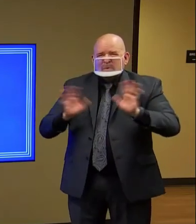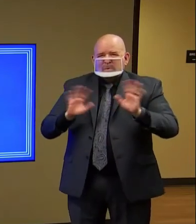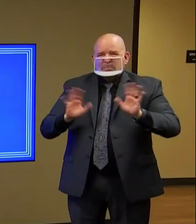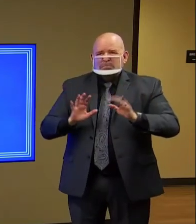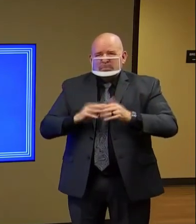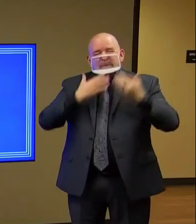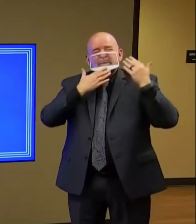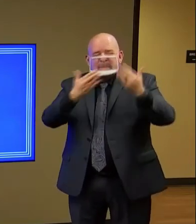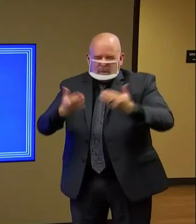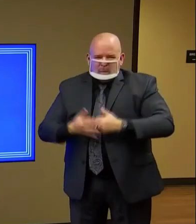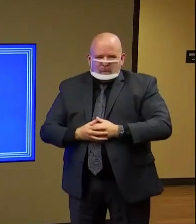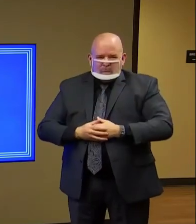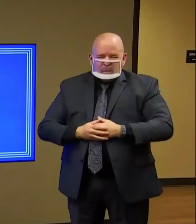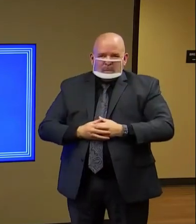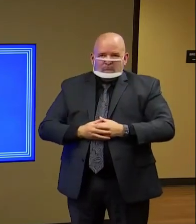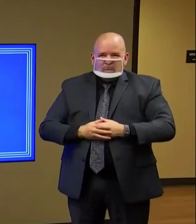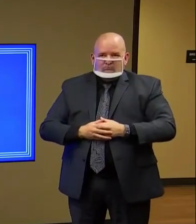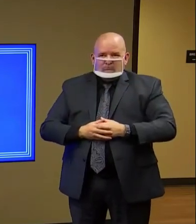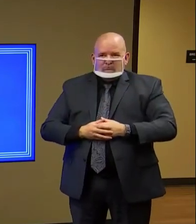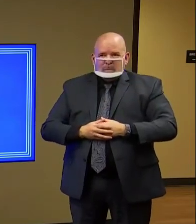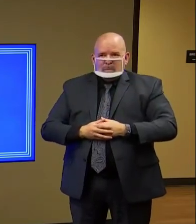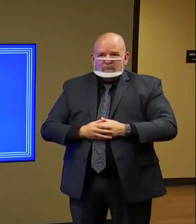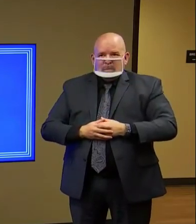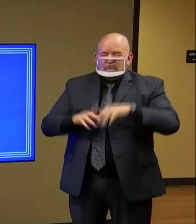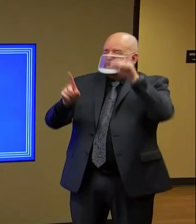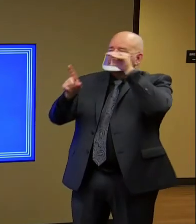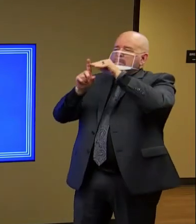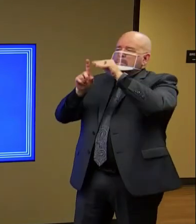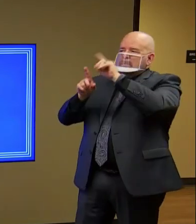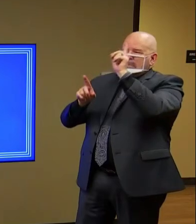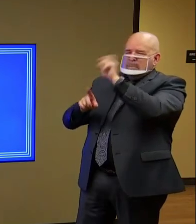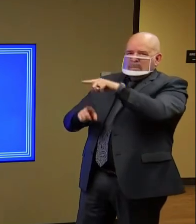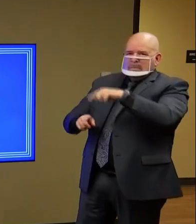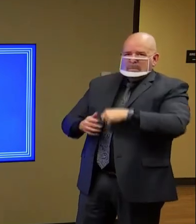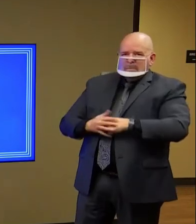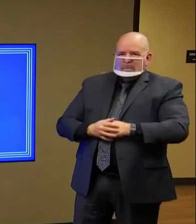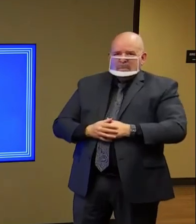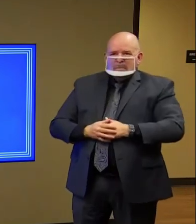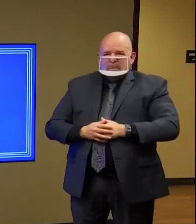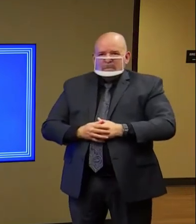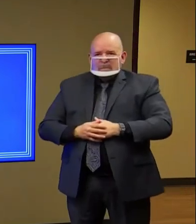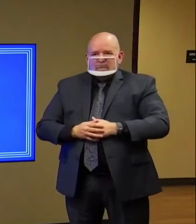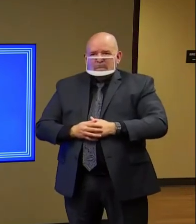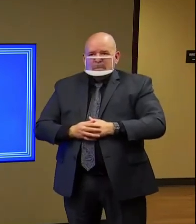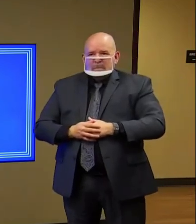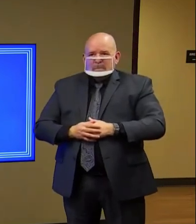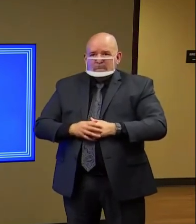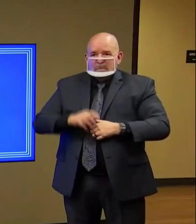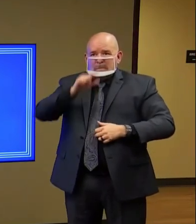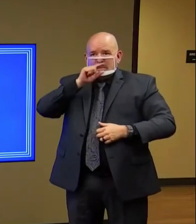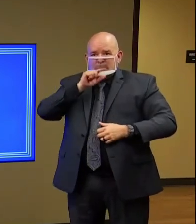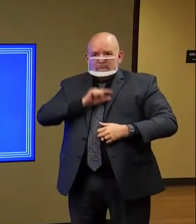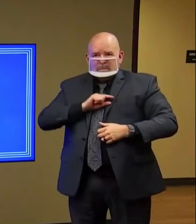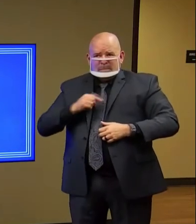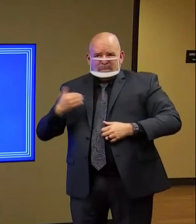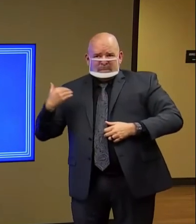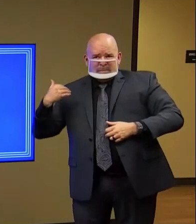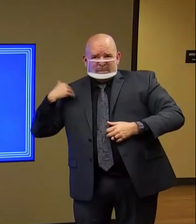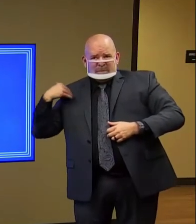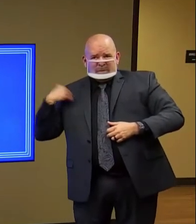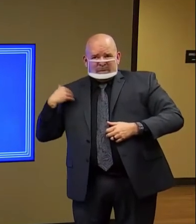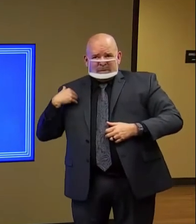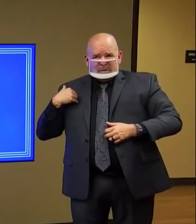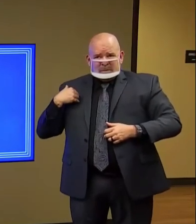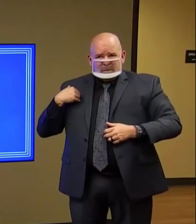holidays. Hey, Dr. Wong, you said Thanksgiving was not as bad as it could have